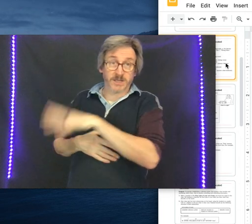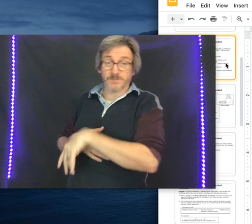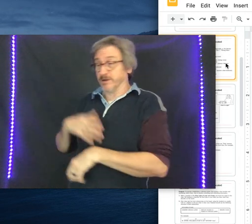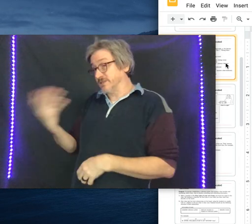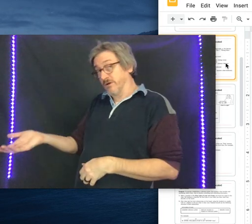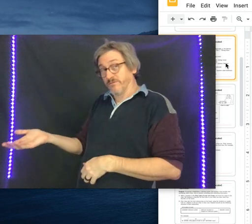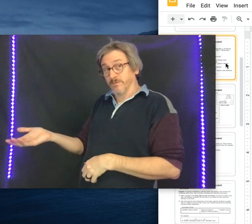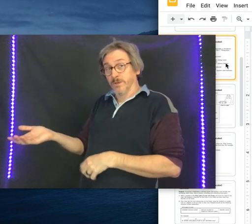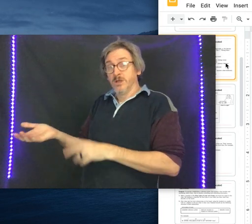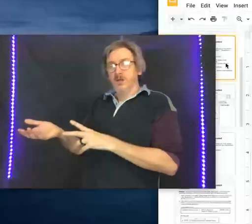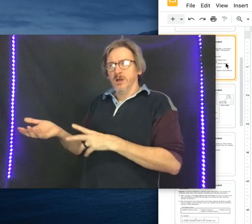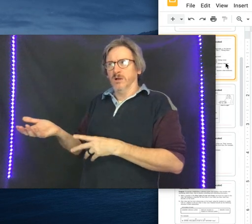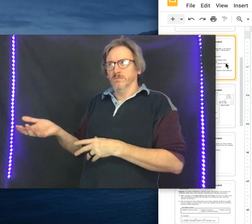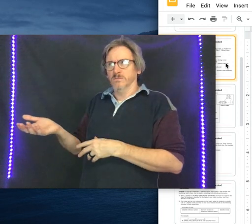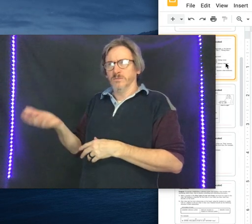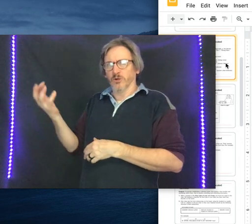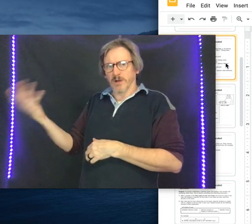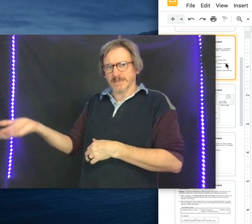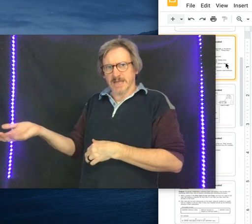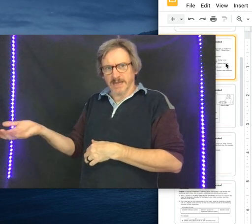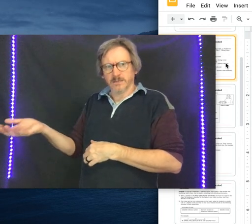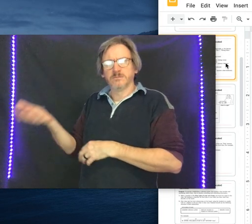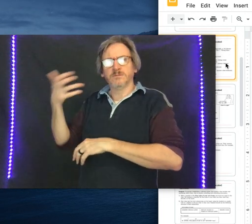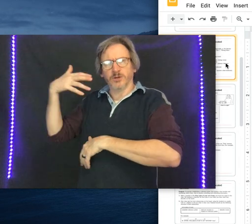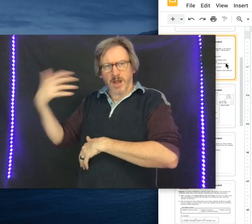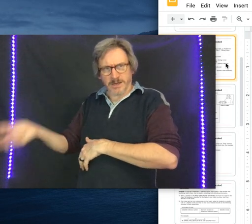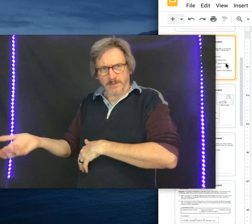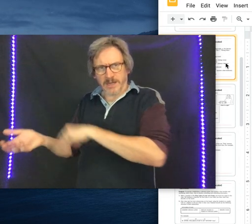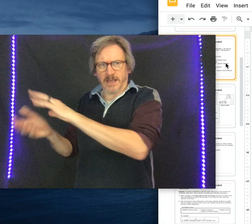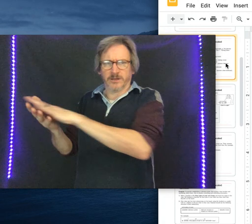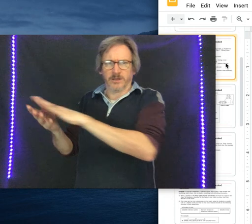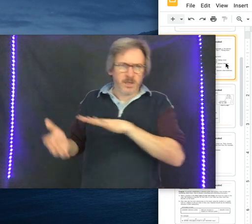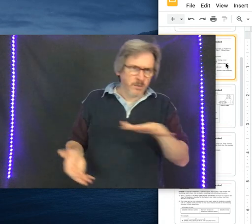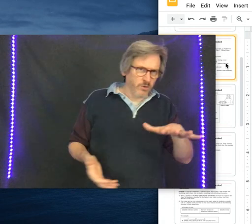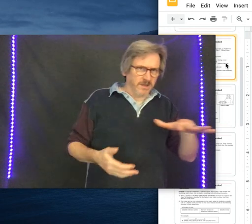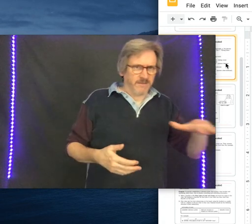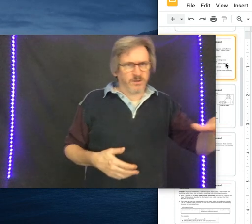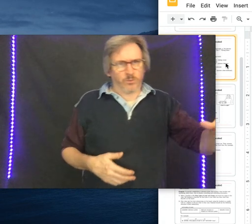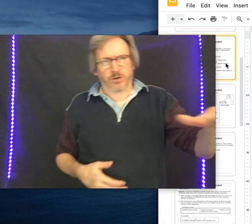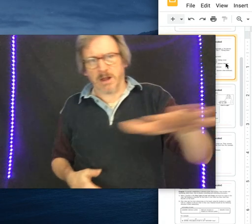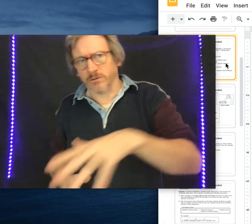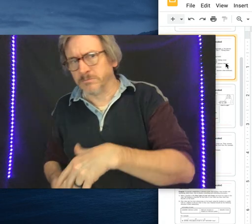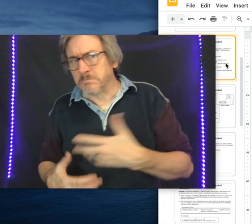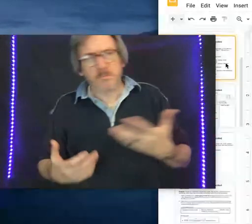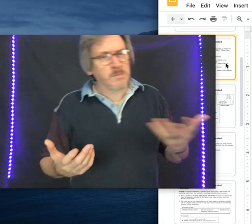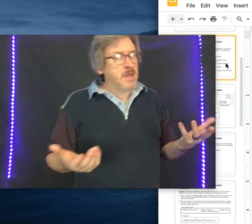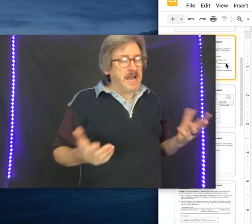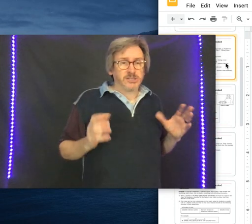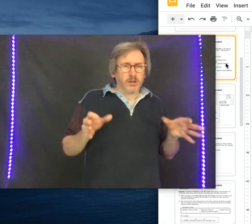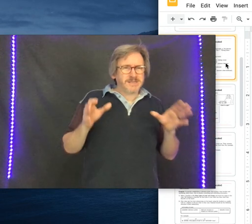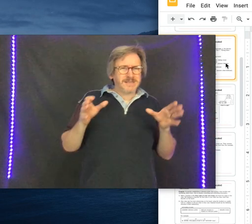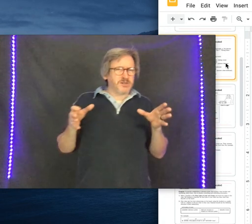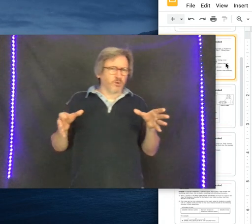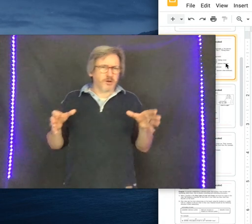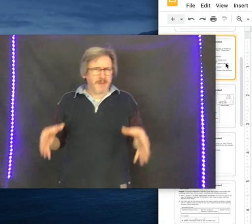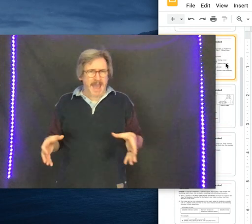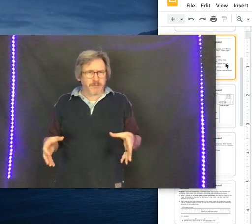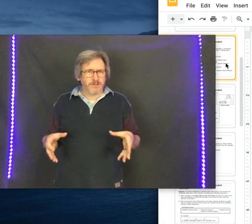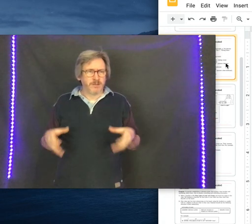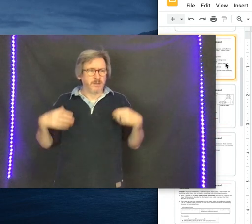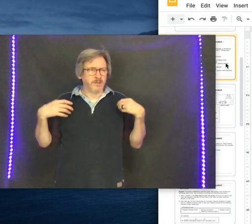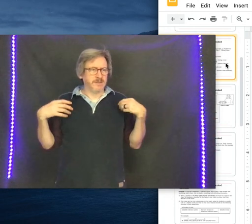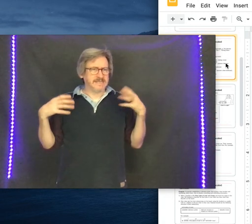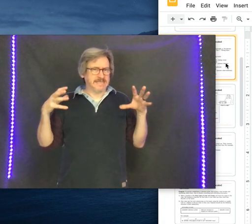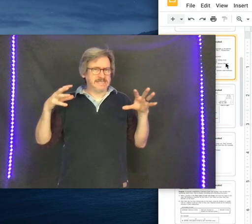the other way is better. Start from your right side, your non-dominant hand, move left and work around. As long as it's an ordered